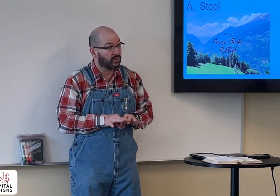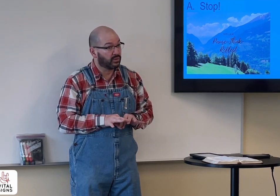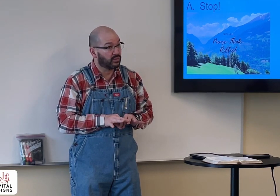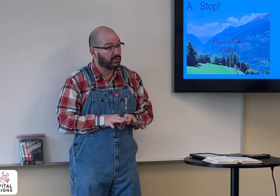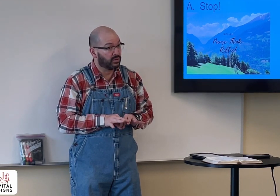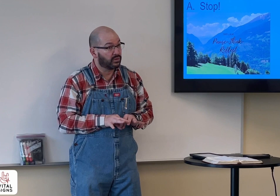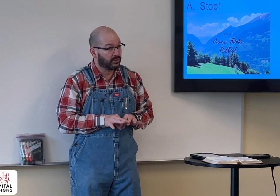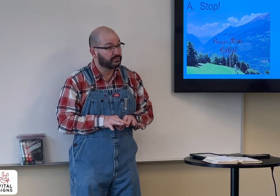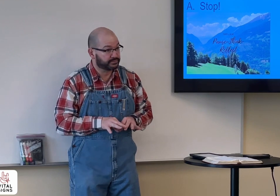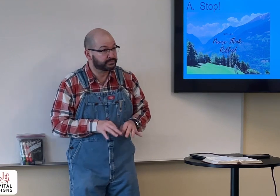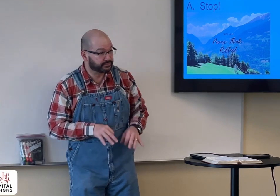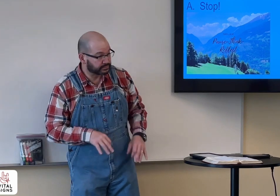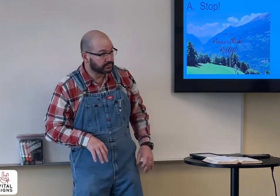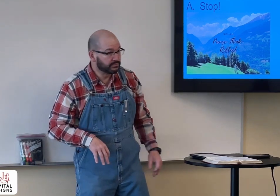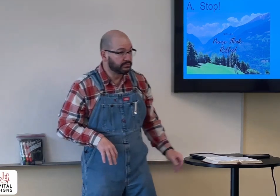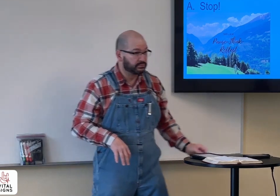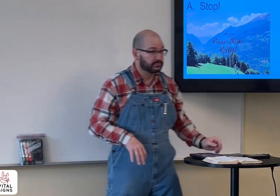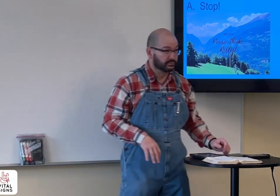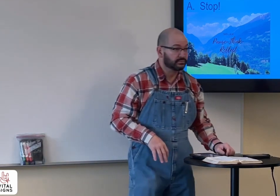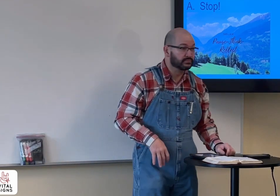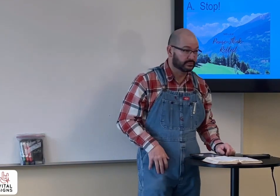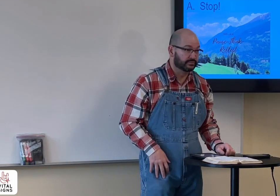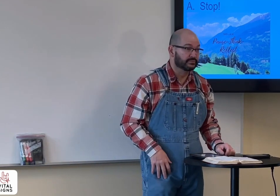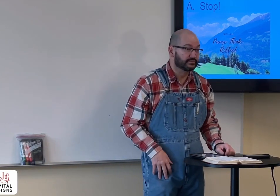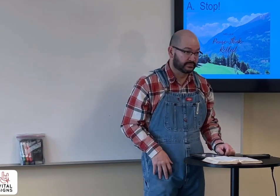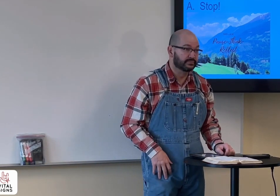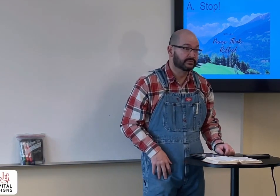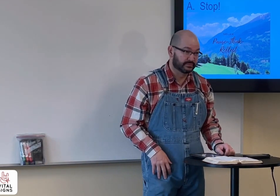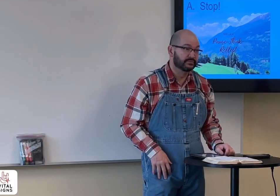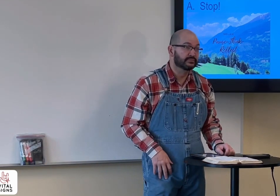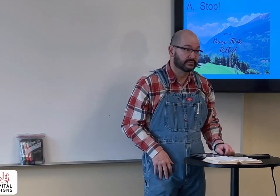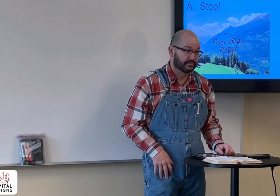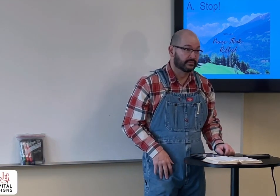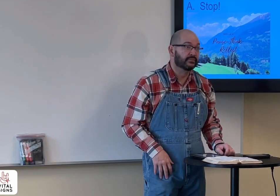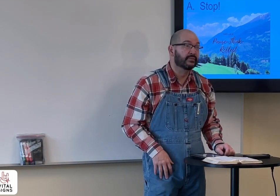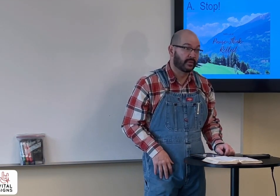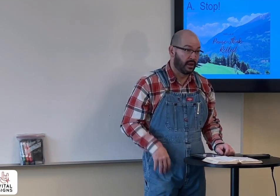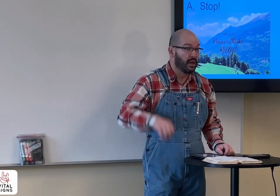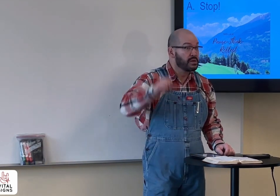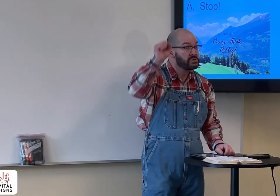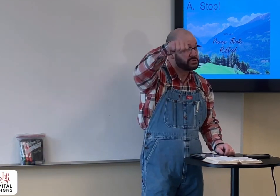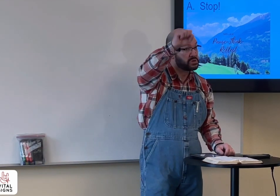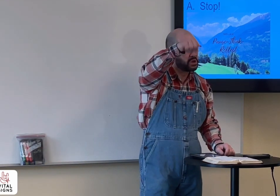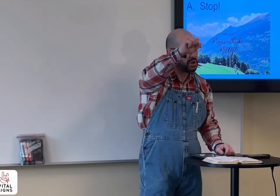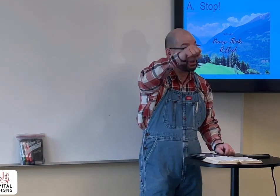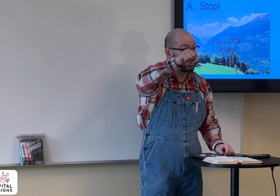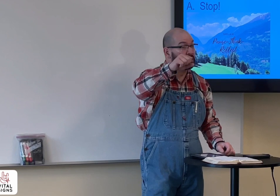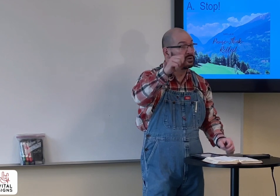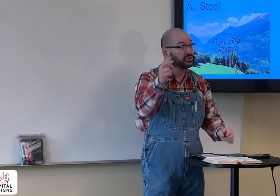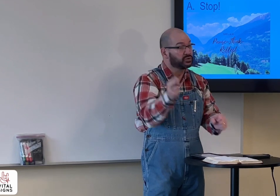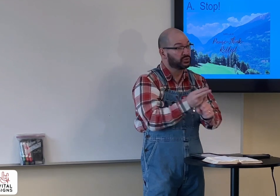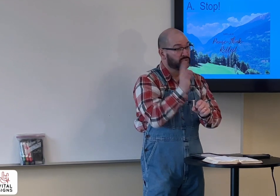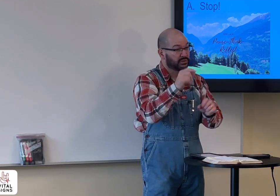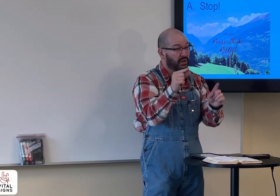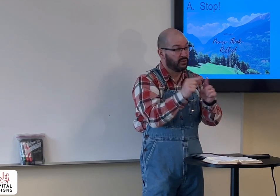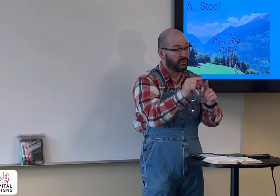It's important. Psalm chapter 1 says to meditate. Yeah. To use that